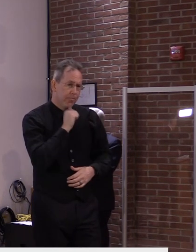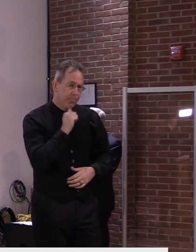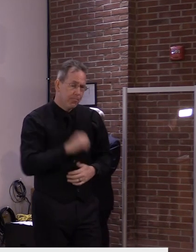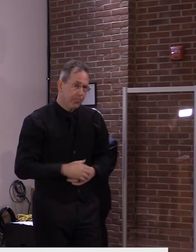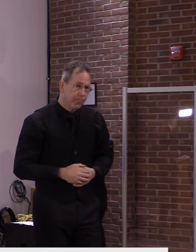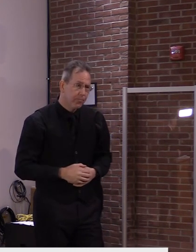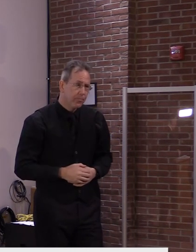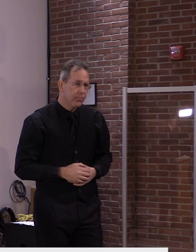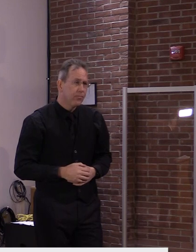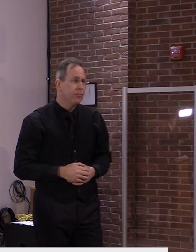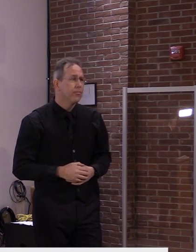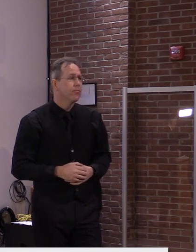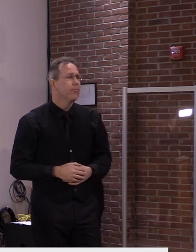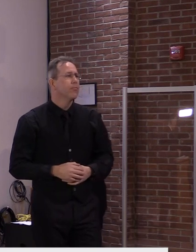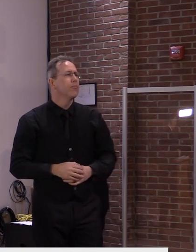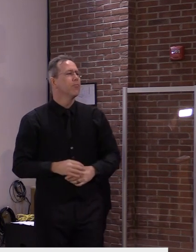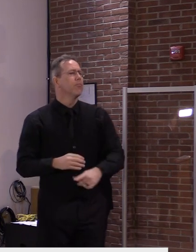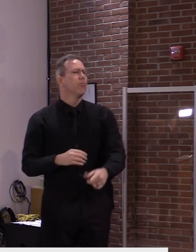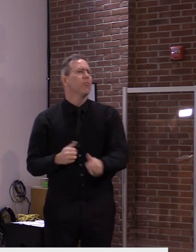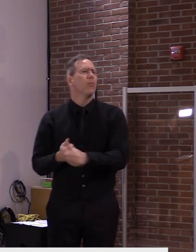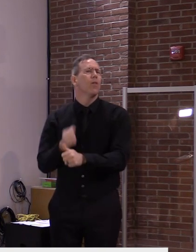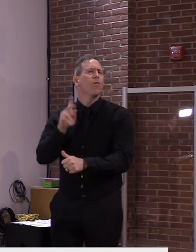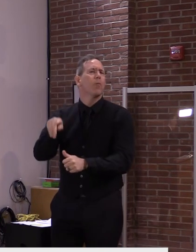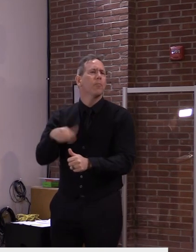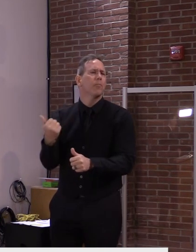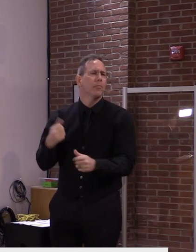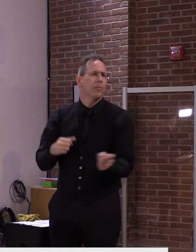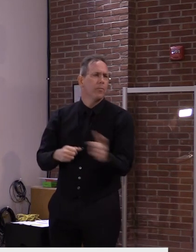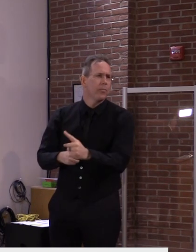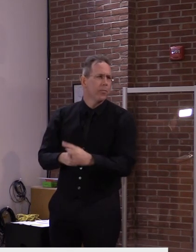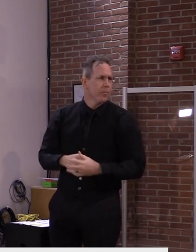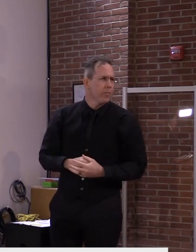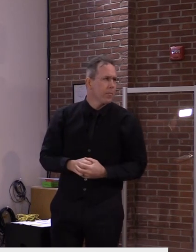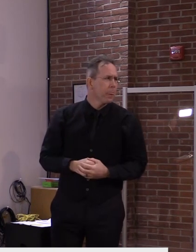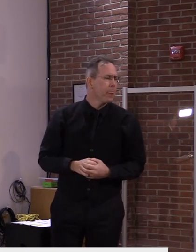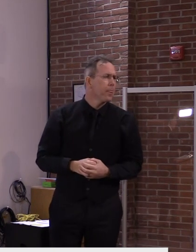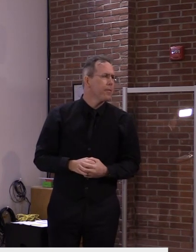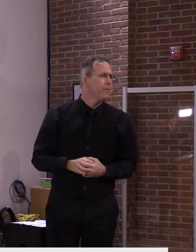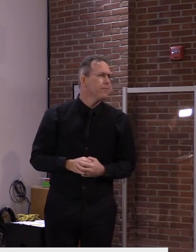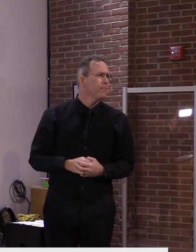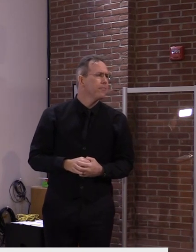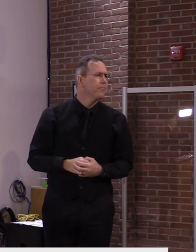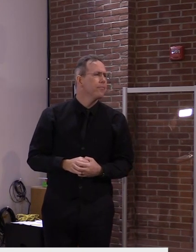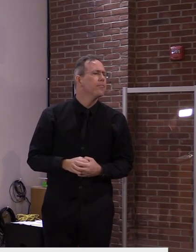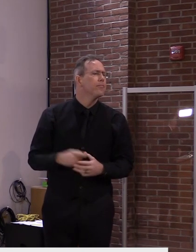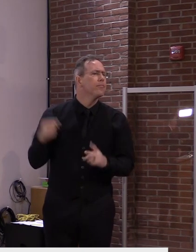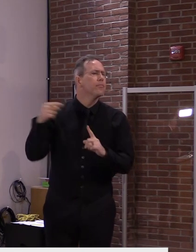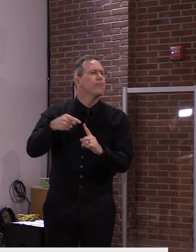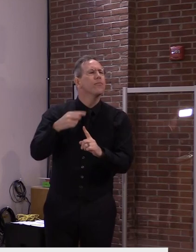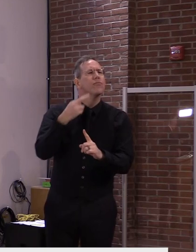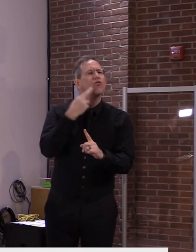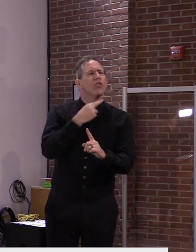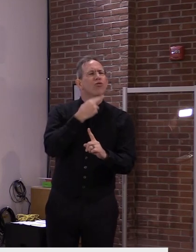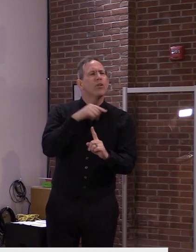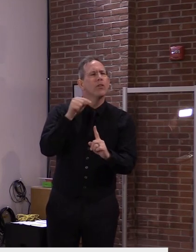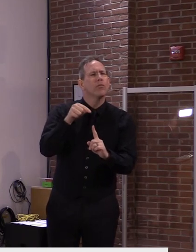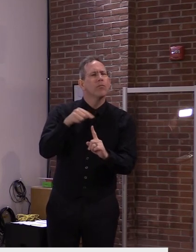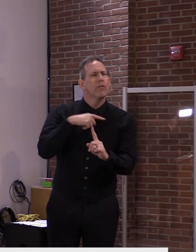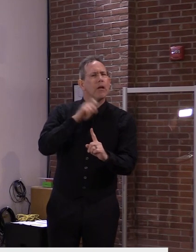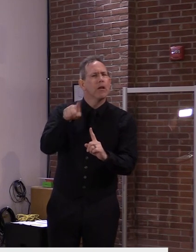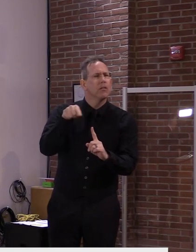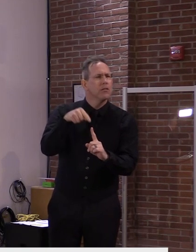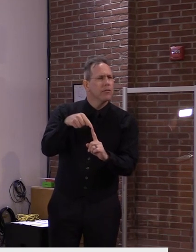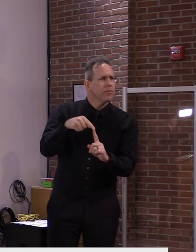Great. And then my second question is from a restaurant owner who wants to know if the state will be changing its